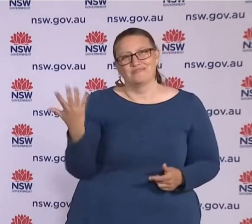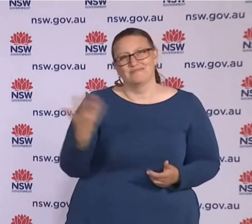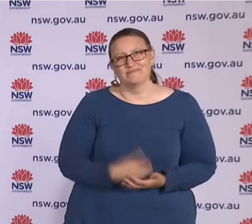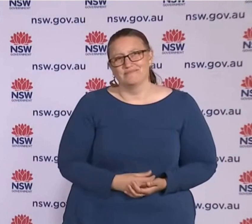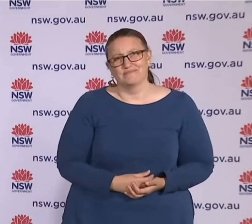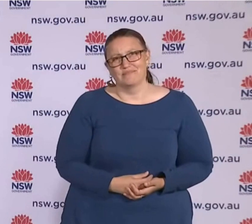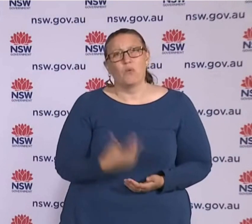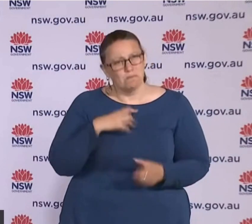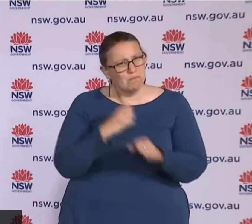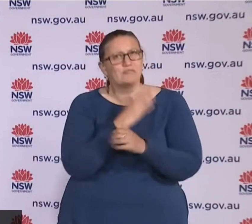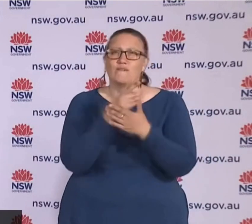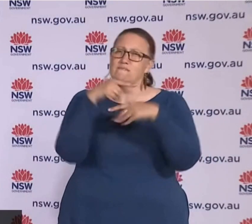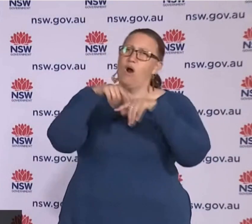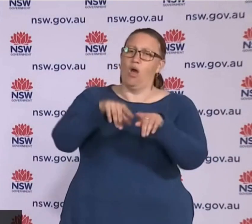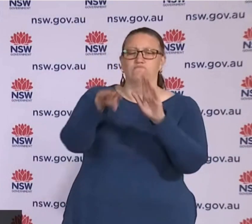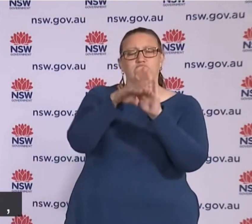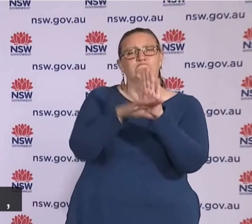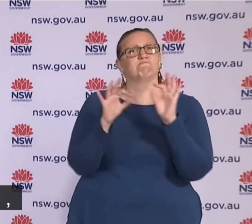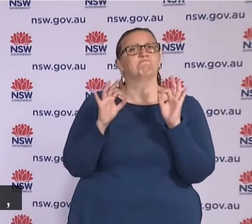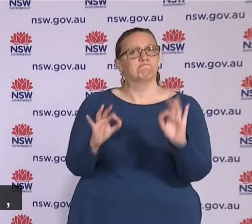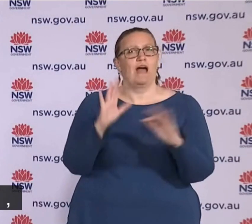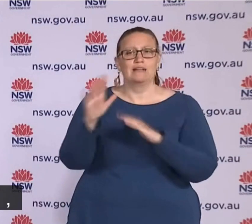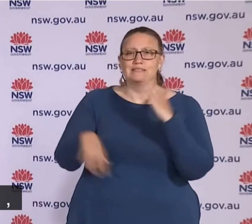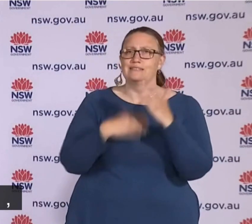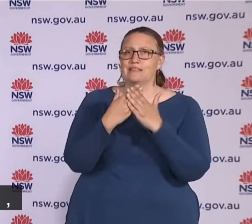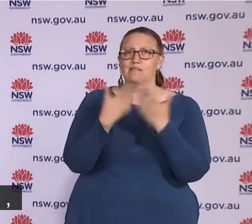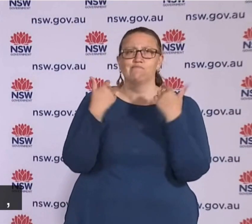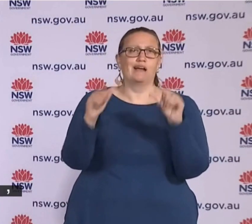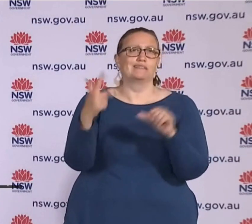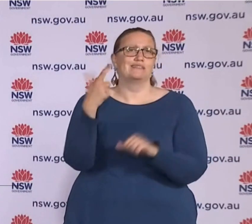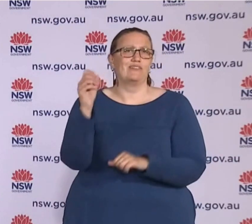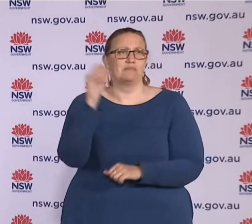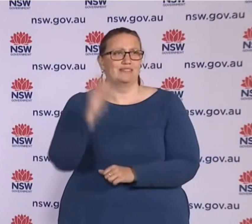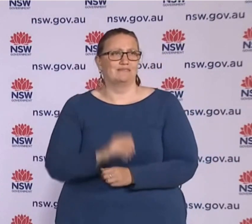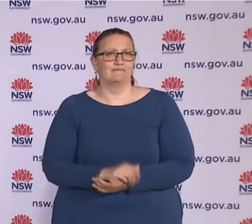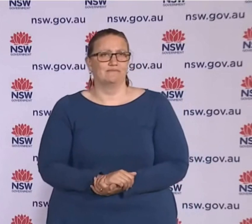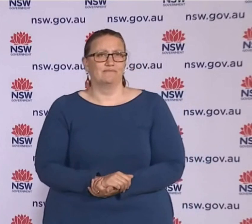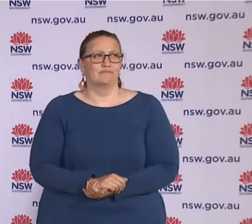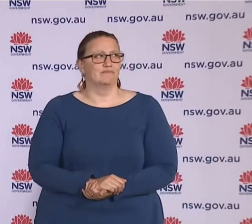cautious and making sure we stick to the current plan until we at least get to the 70% double dose.